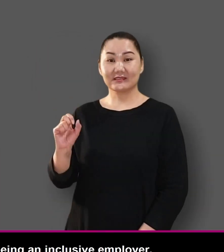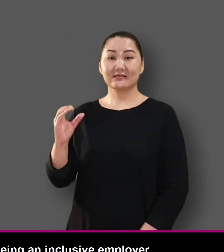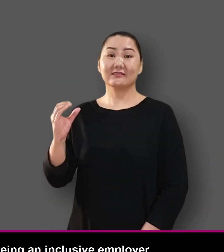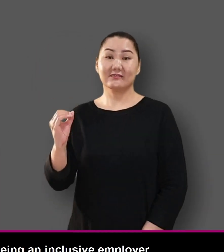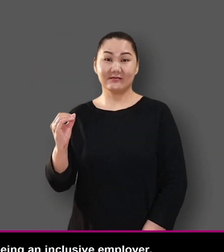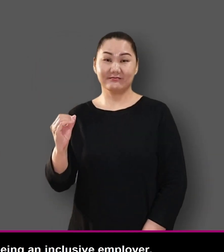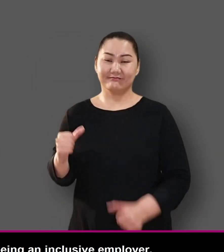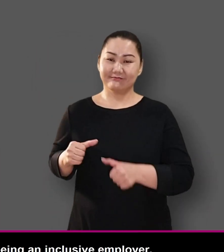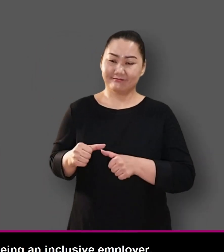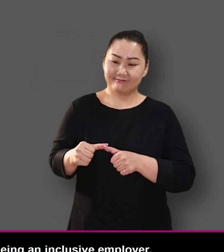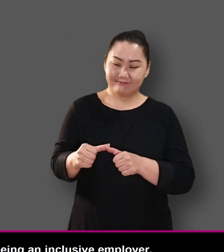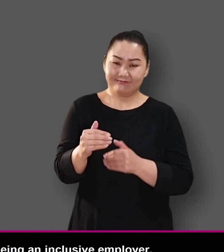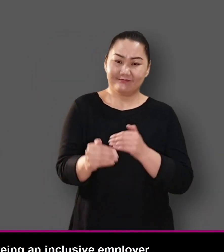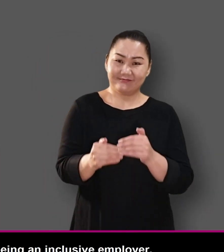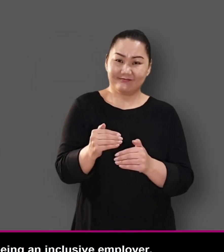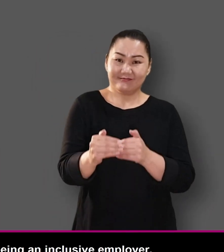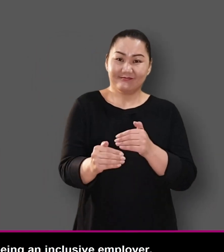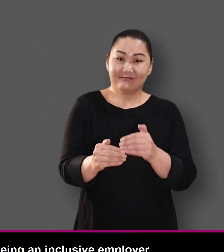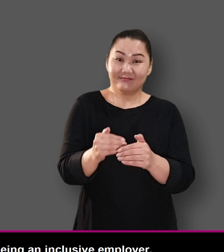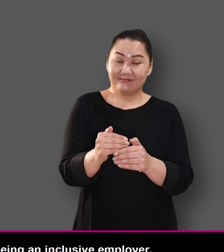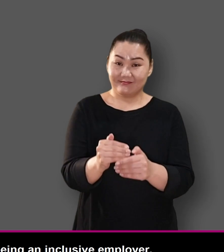We are committed to being an inclusive employer.